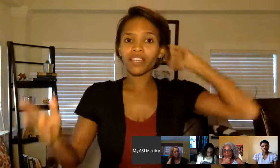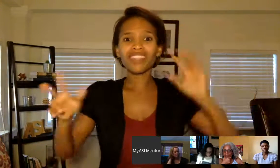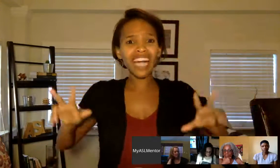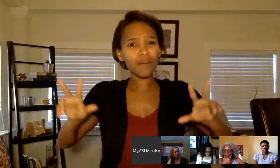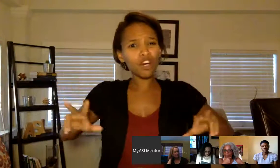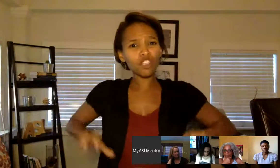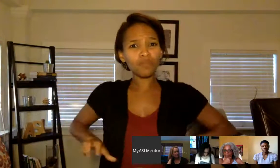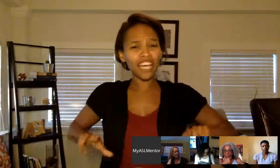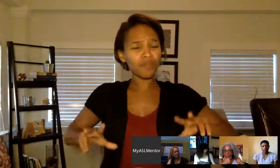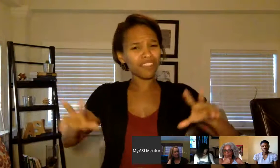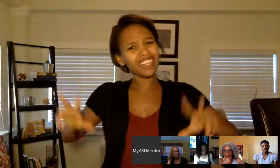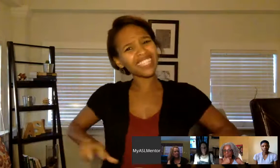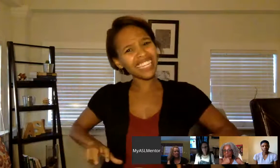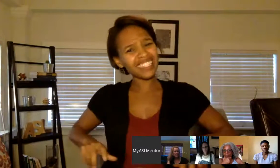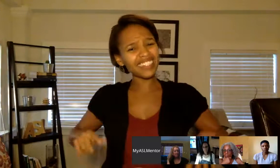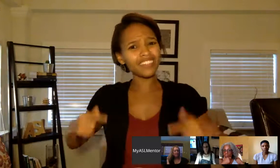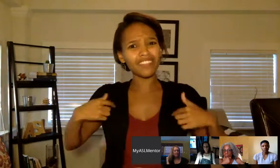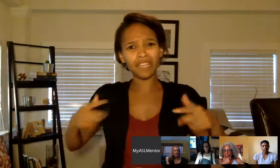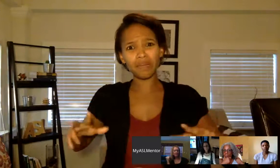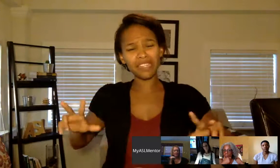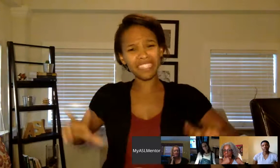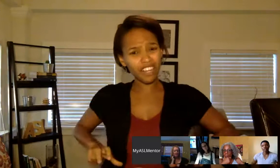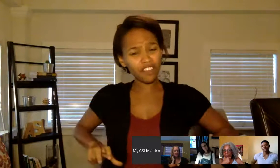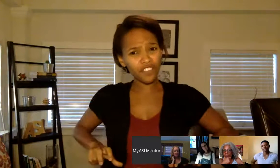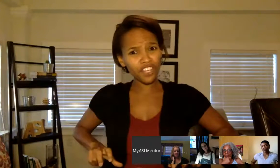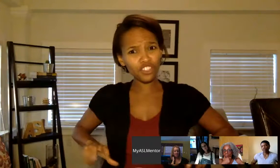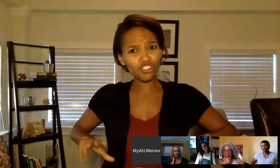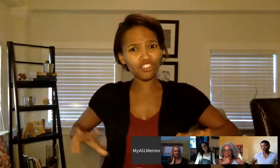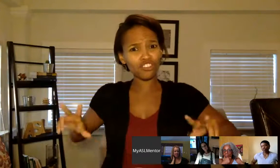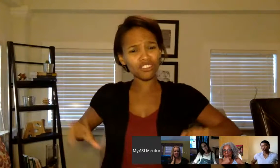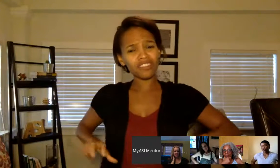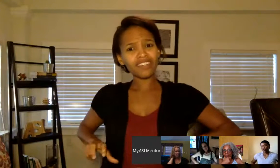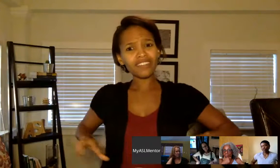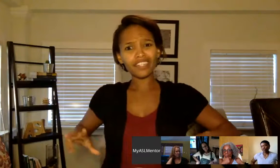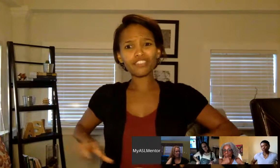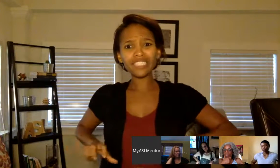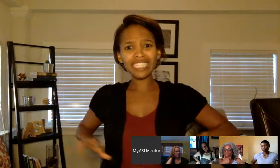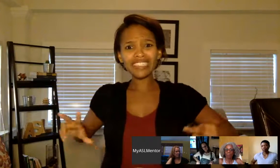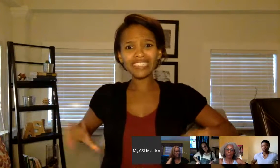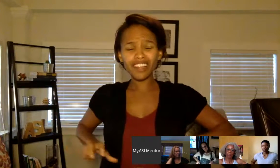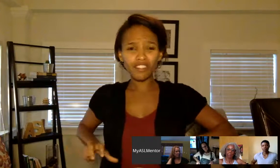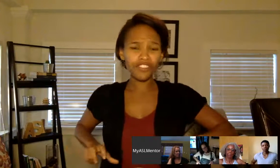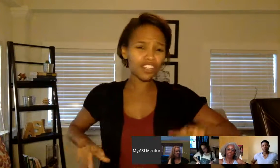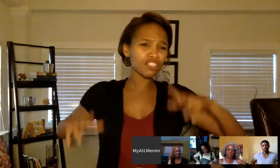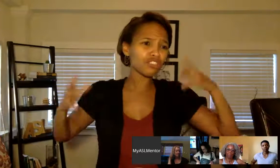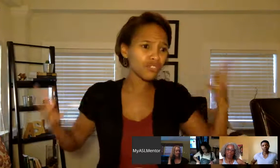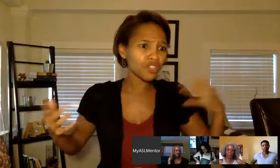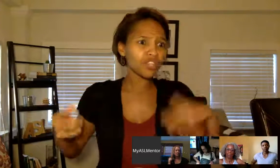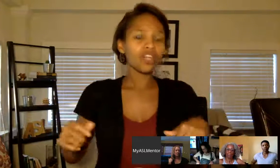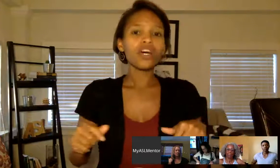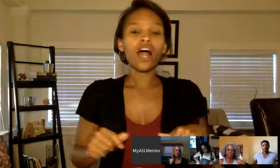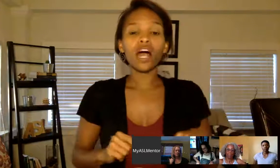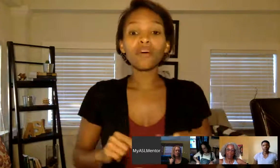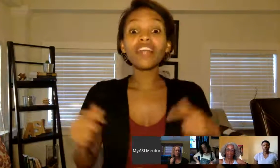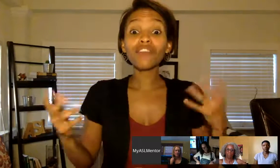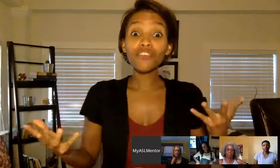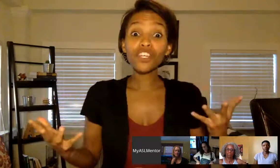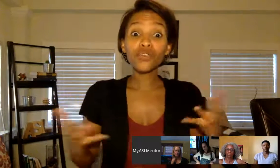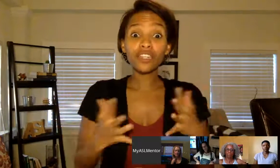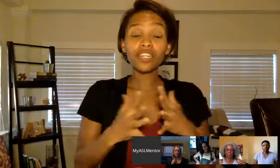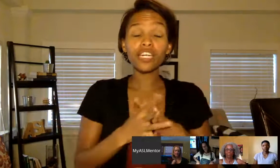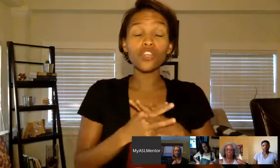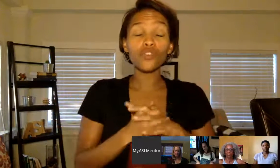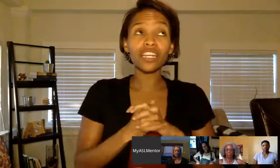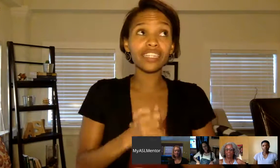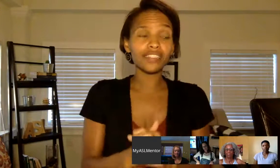me. I was also playing with this idea of like maybe selfish, like greed, selfish. Another thing